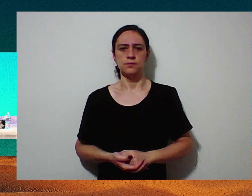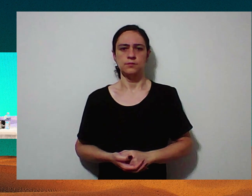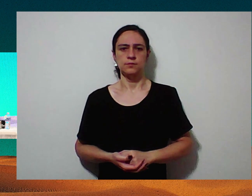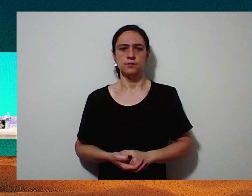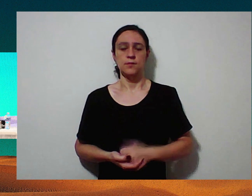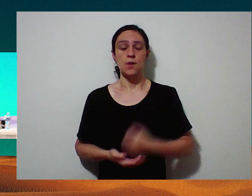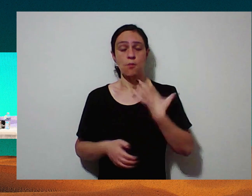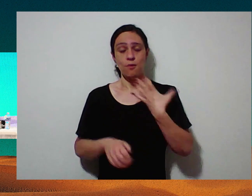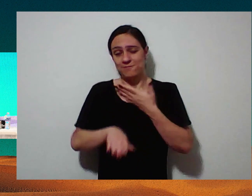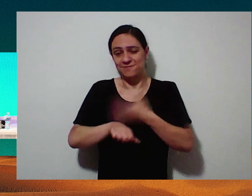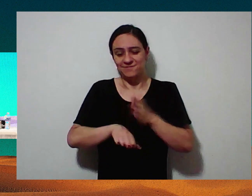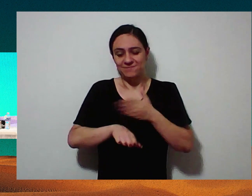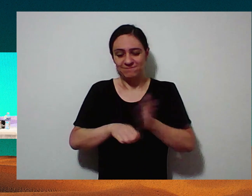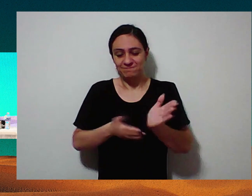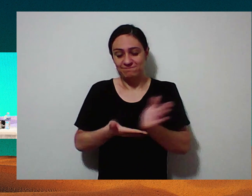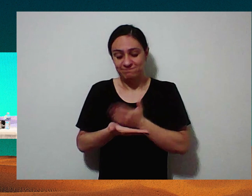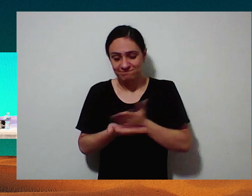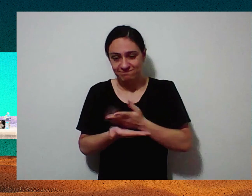practice that.